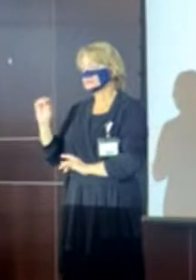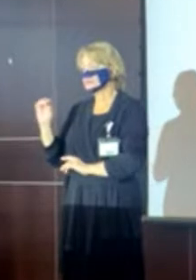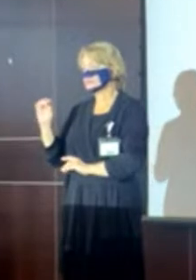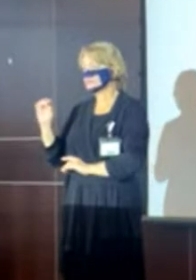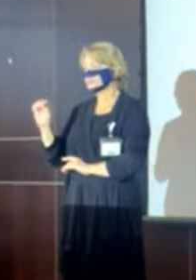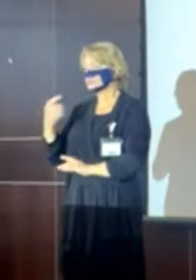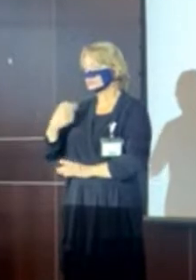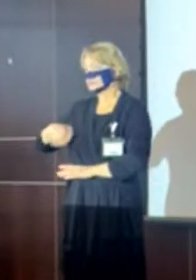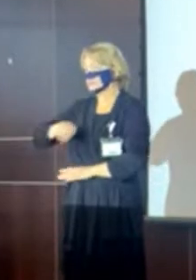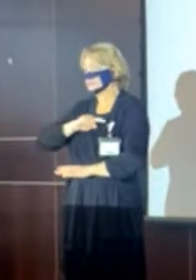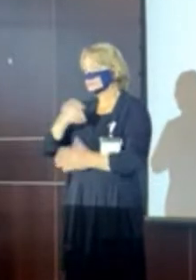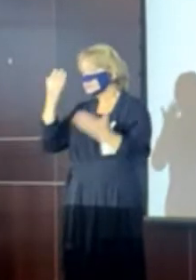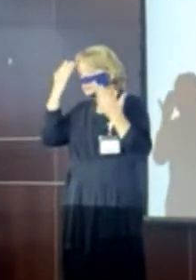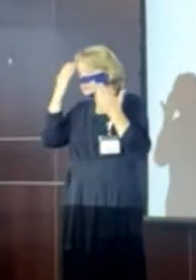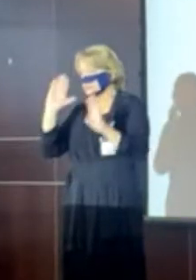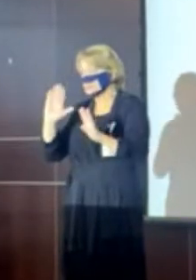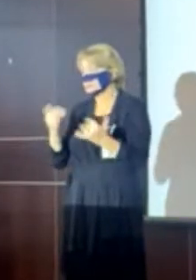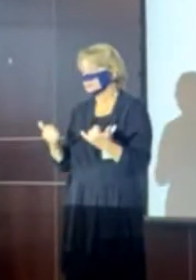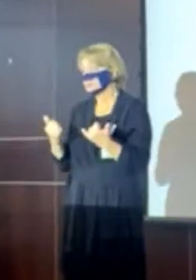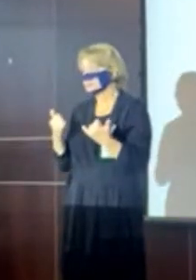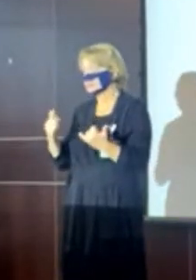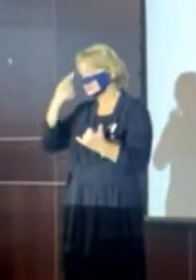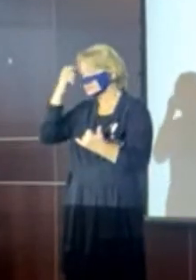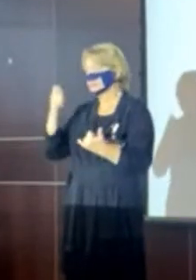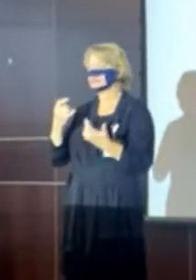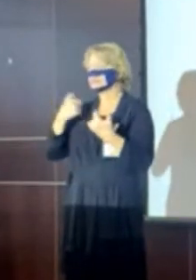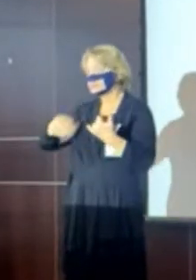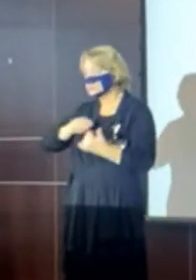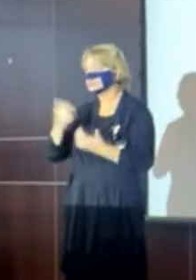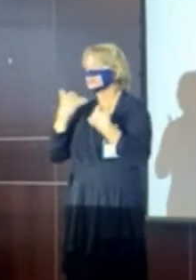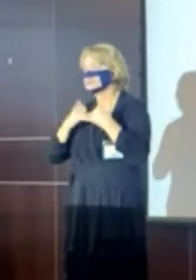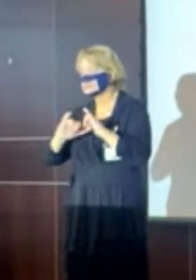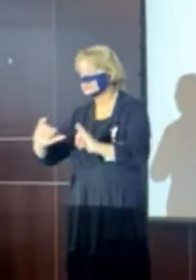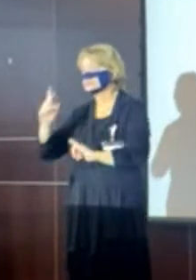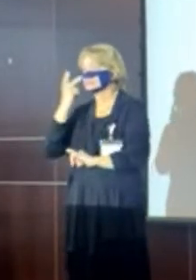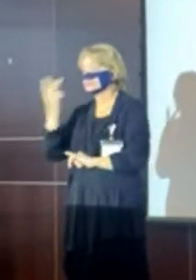we just don't know at this point, because we continue to see an increase in cases today.